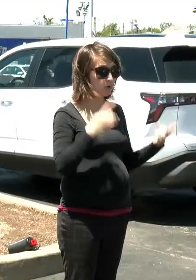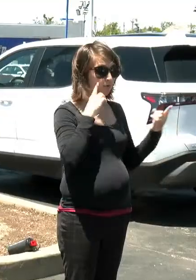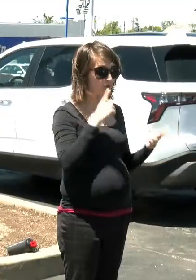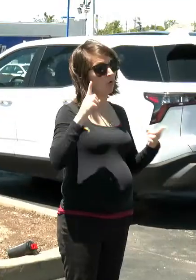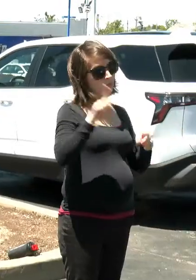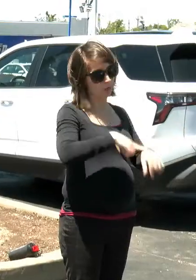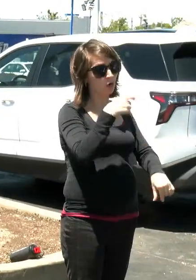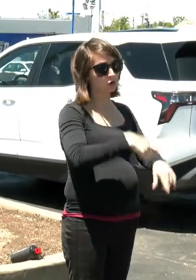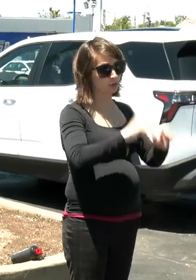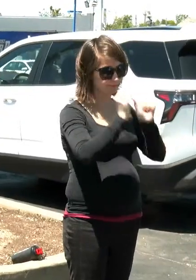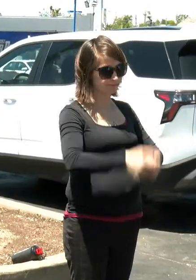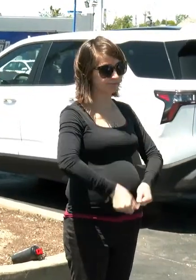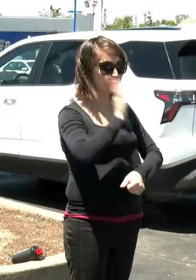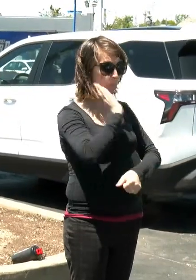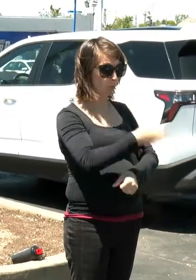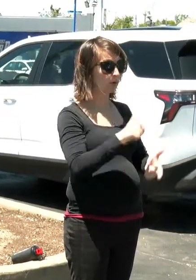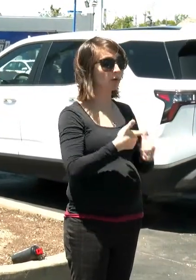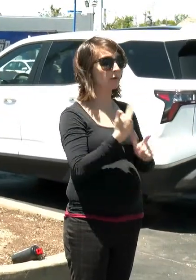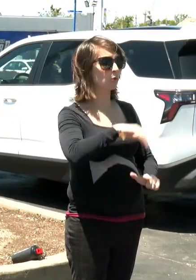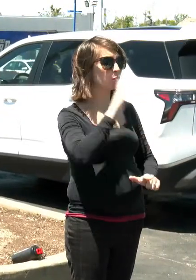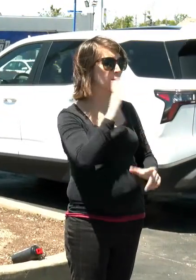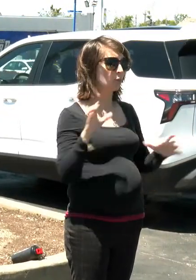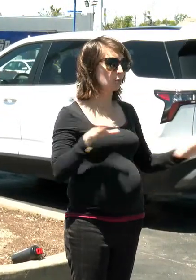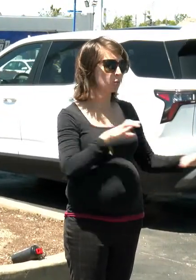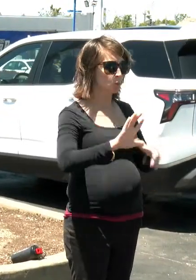the long run, and we will put in